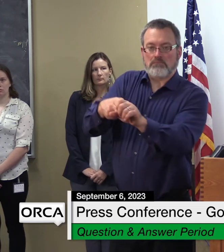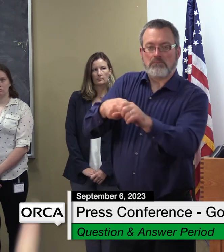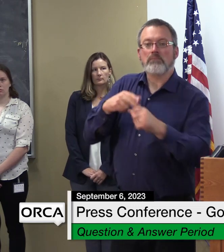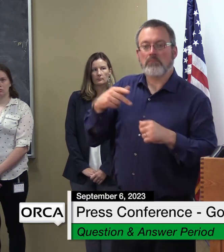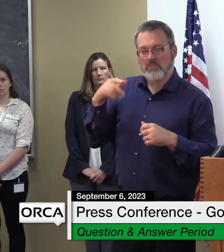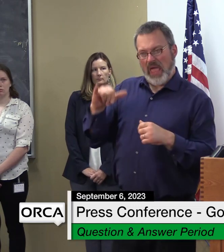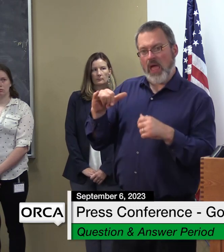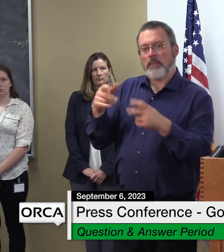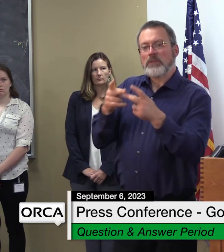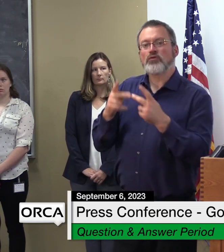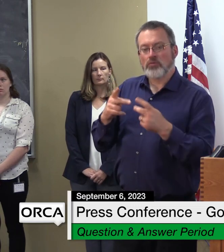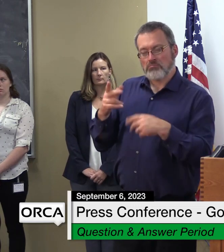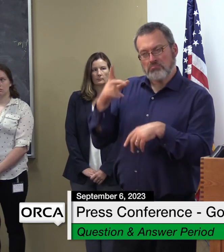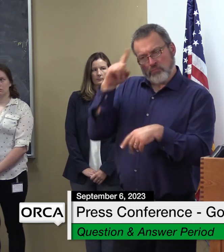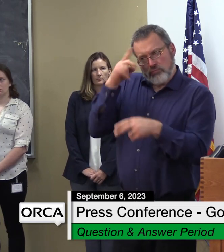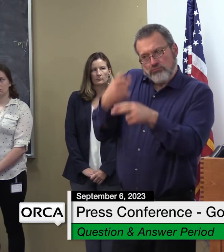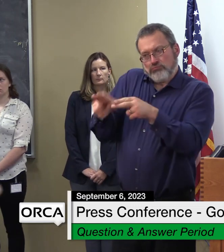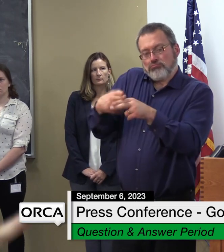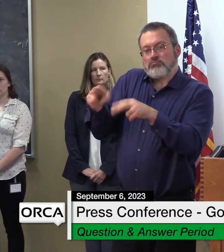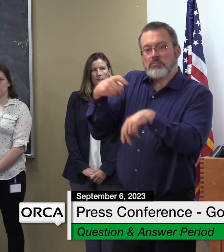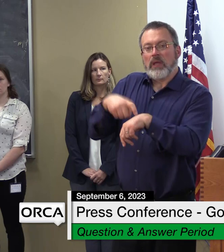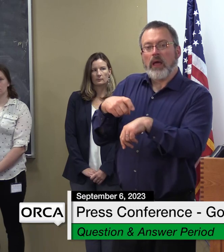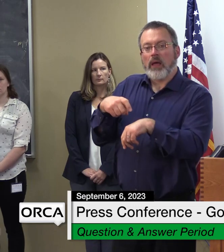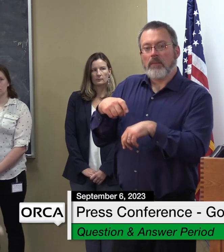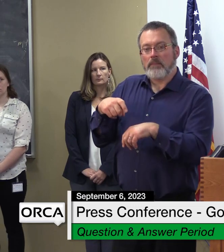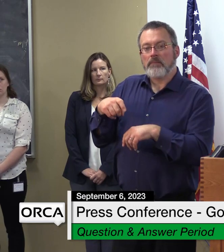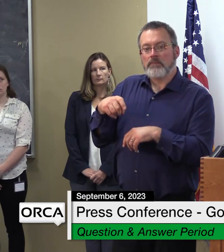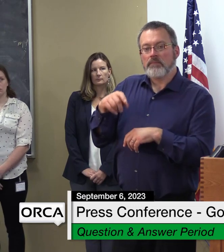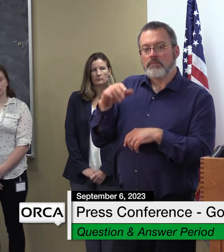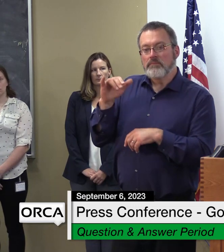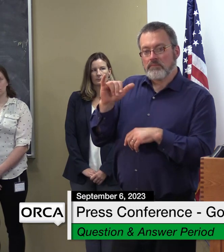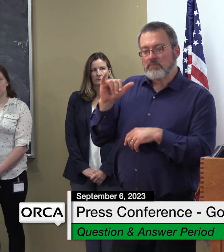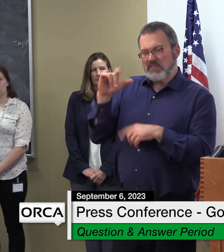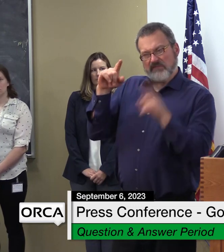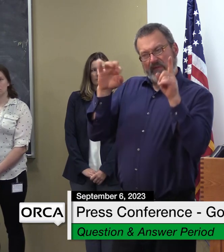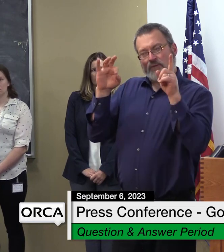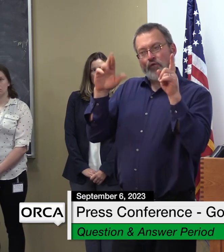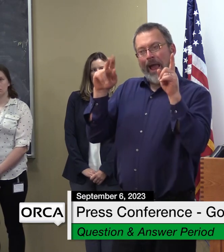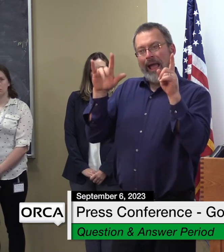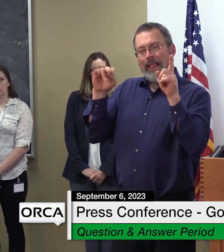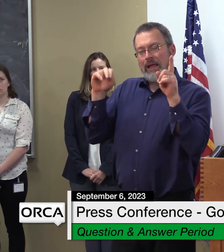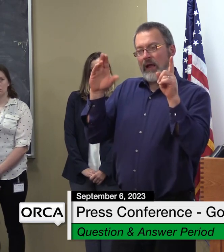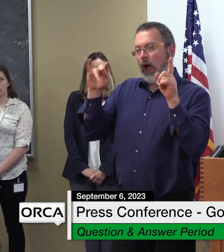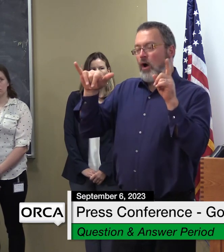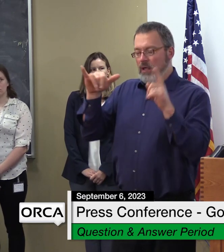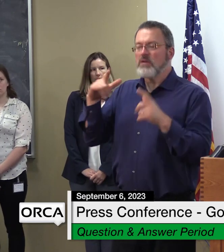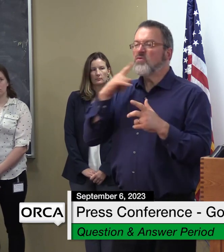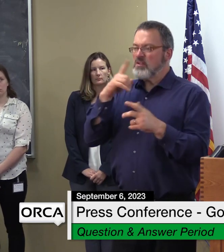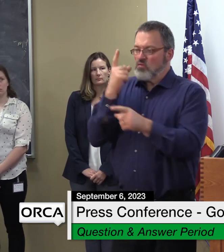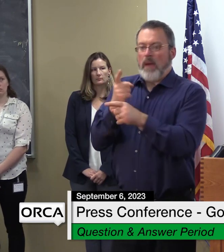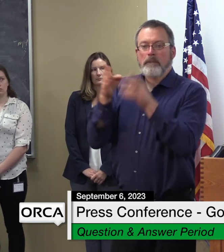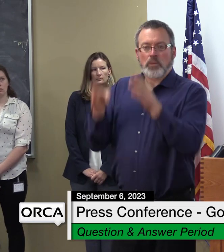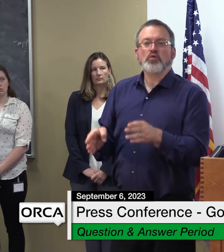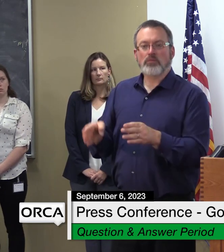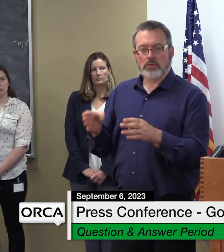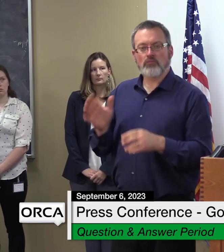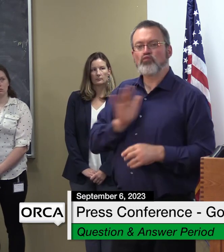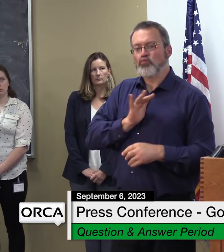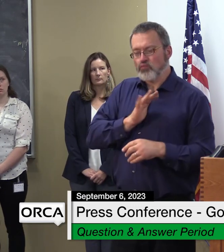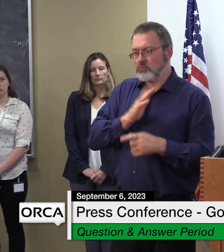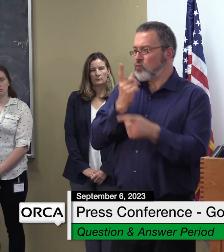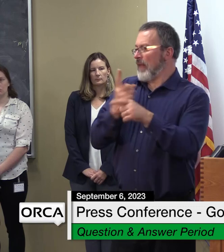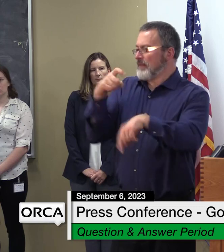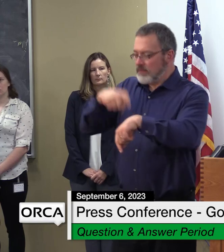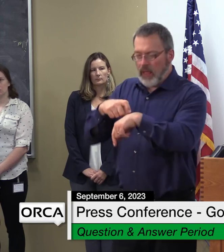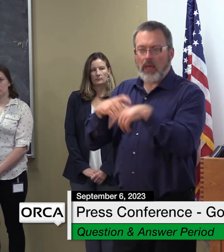interim state's attorney in Franklin County. I think he's the right person at the right time to take over and provide